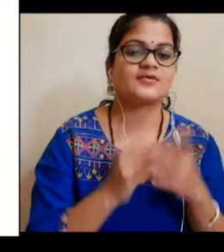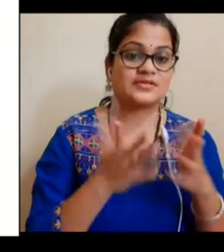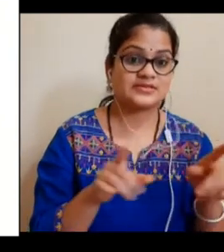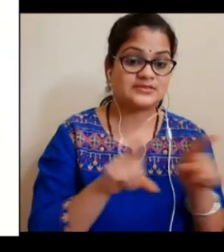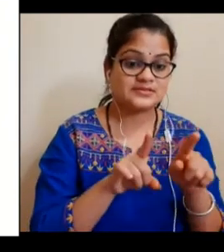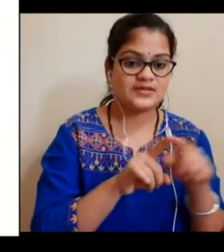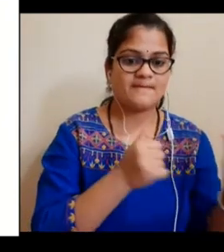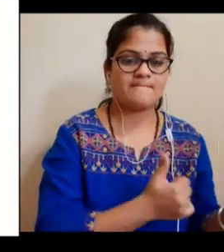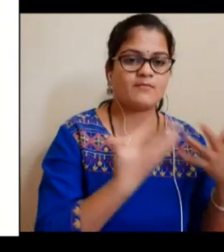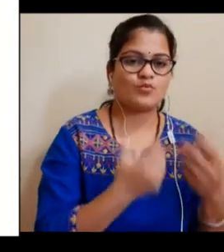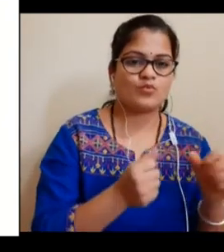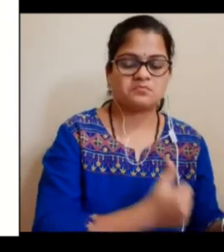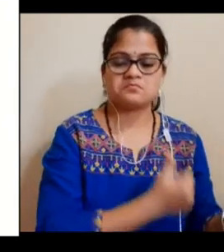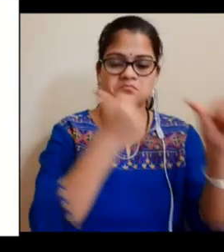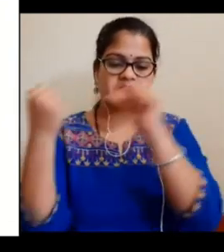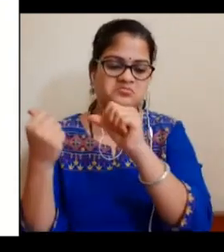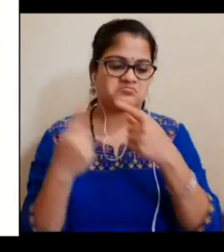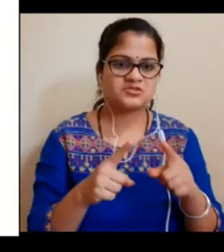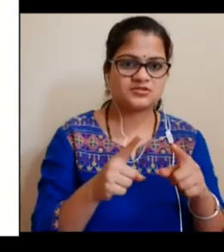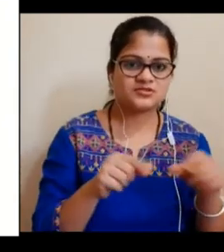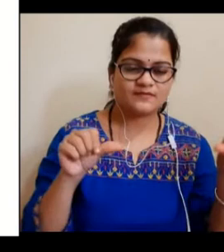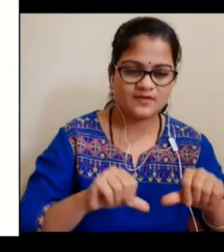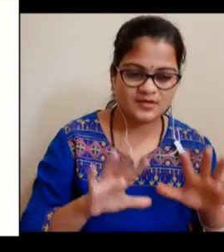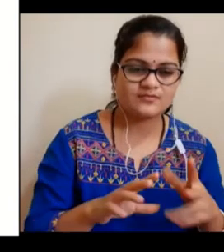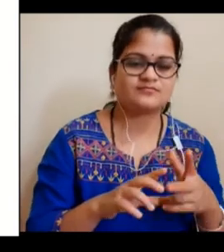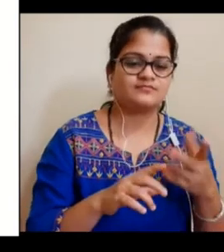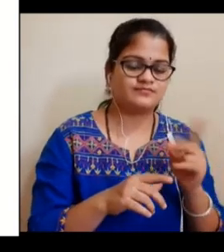it should go back, which it's not doing that.